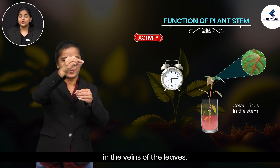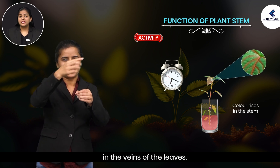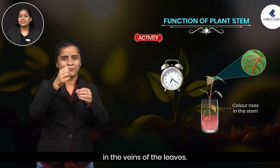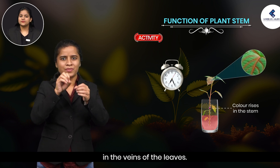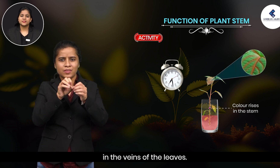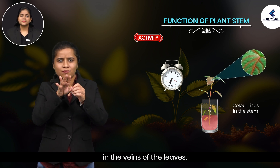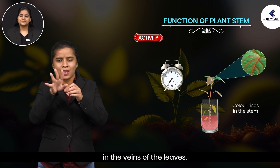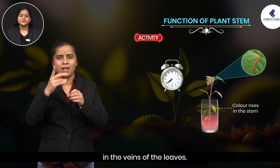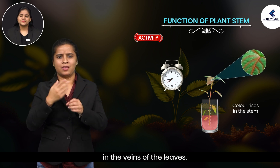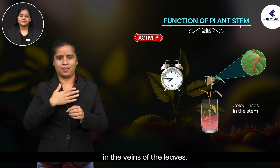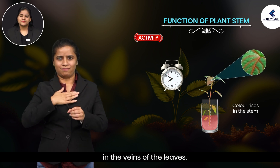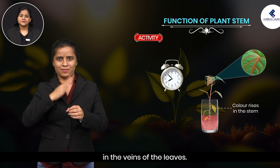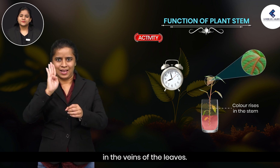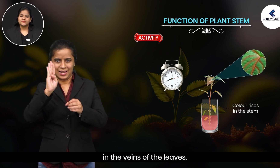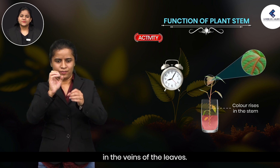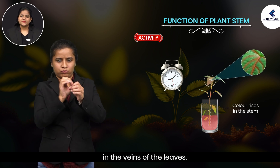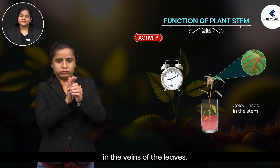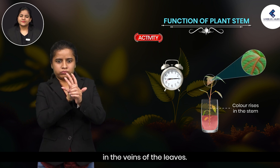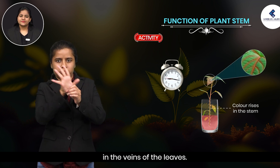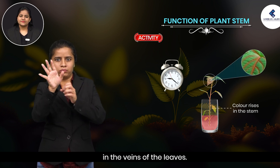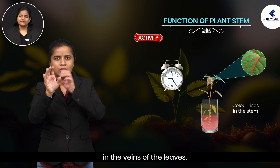veins of the leaves.